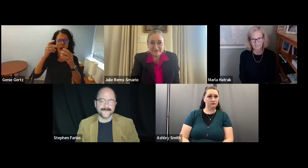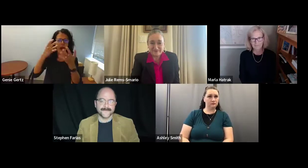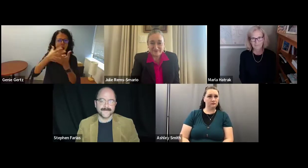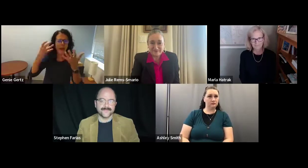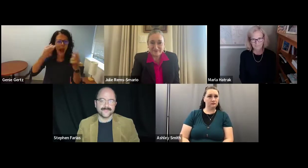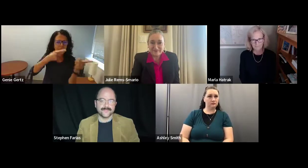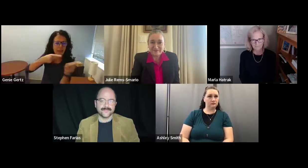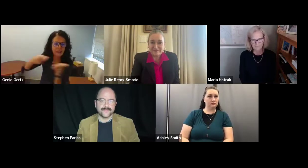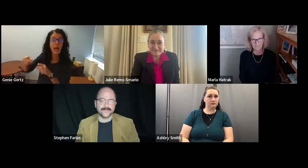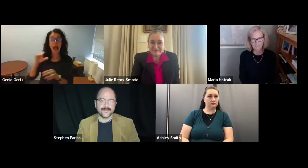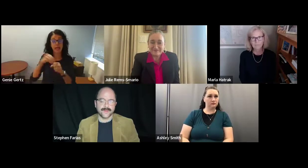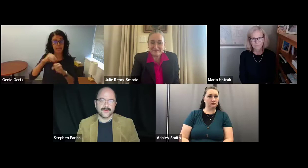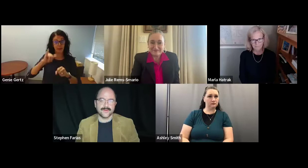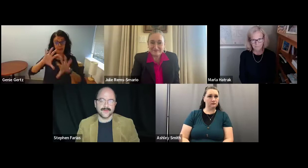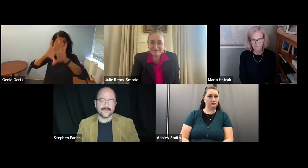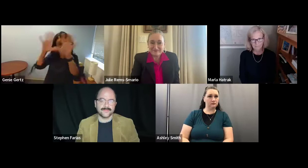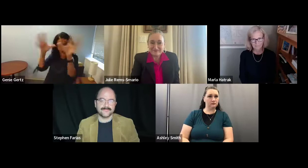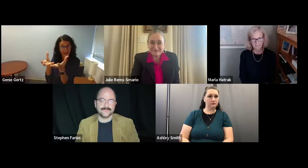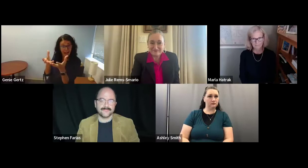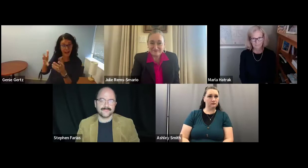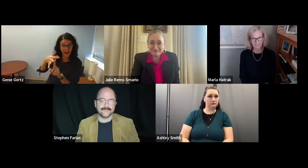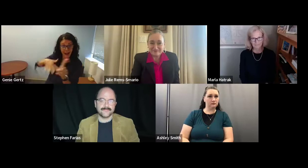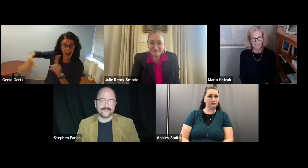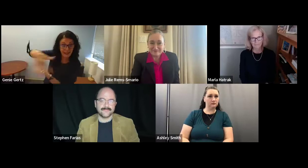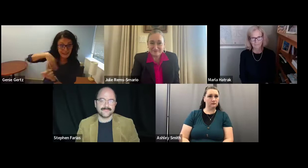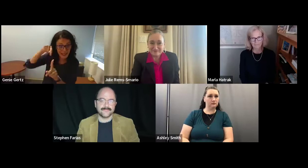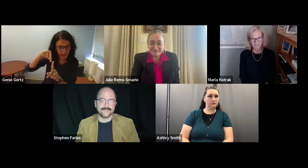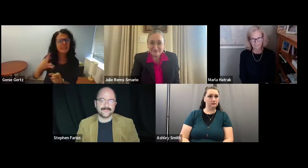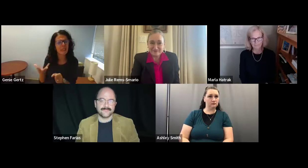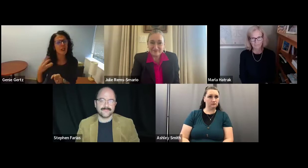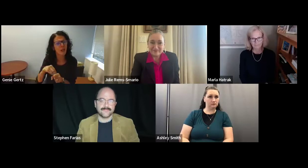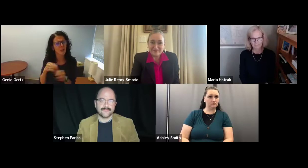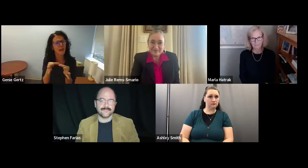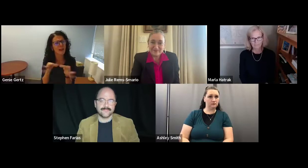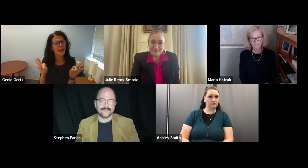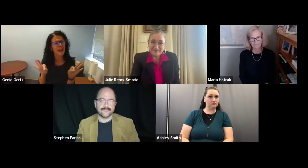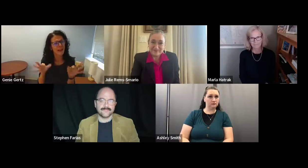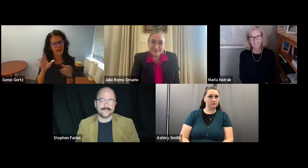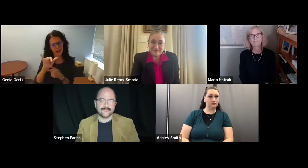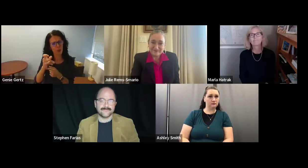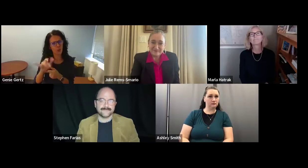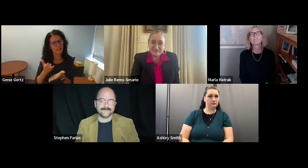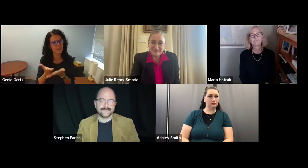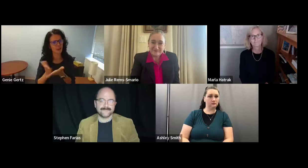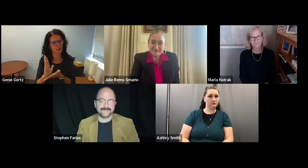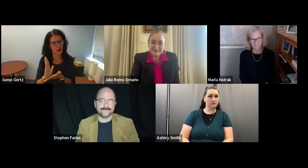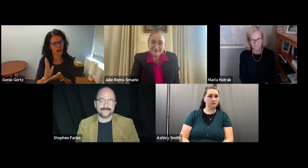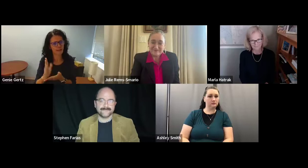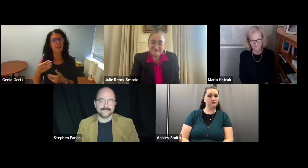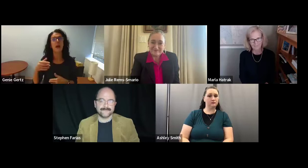After World War II, there was a lot of stuff going on, and they all got together and they included the concept of having